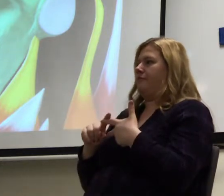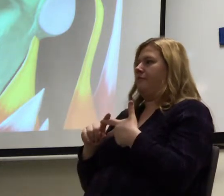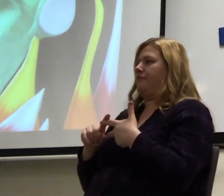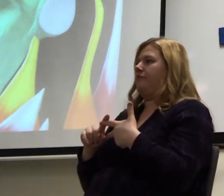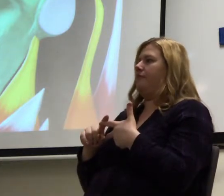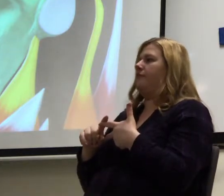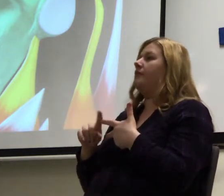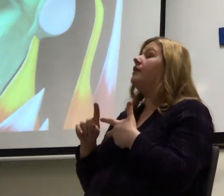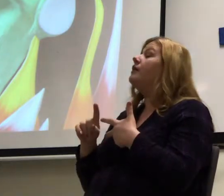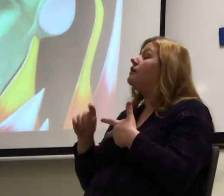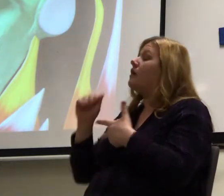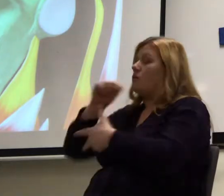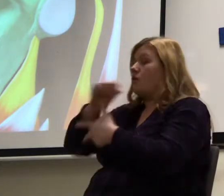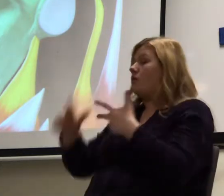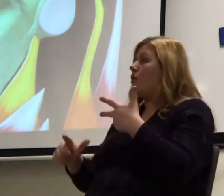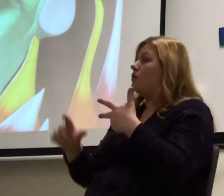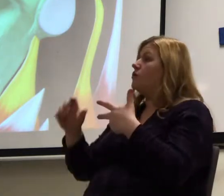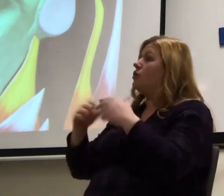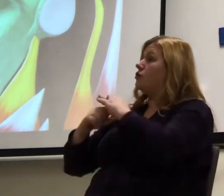joints. Okay.